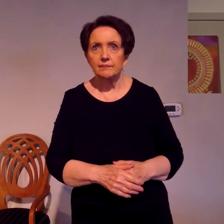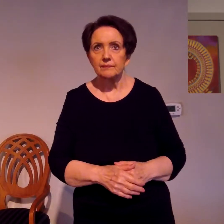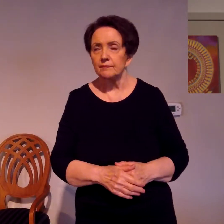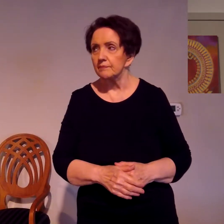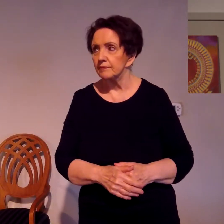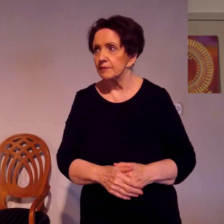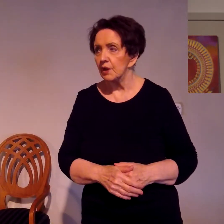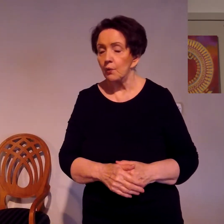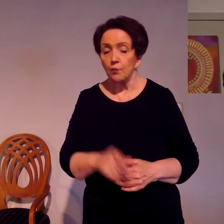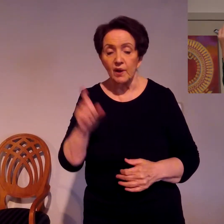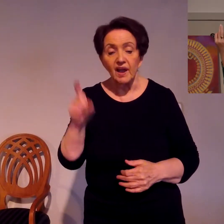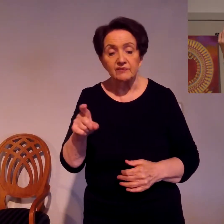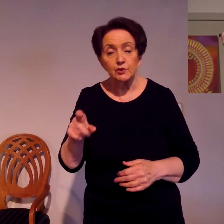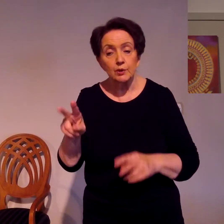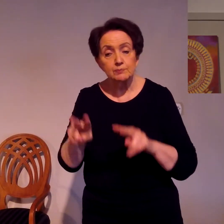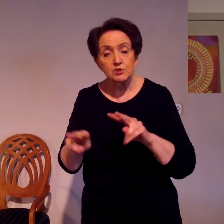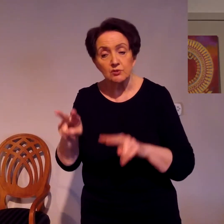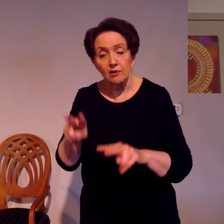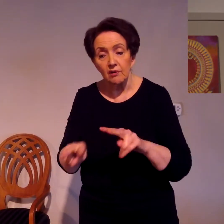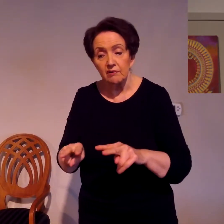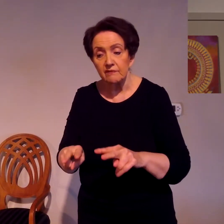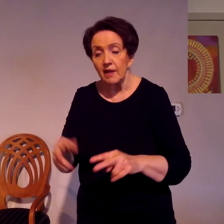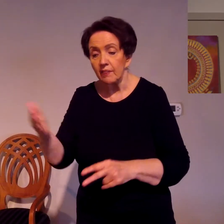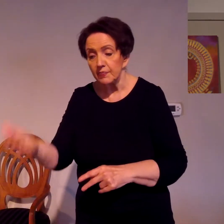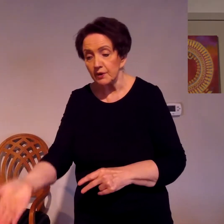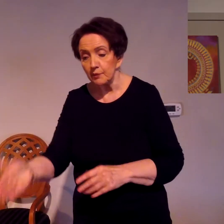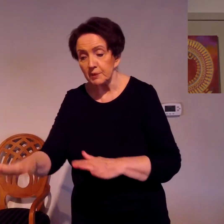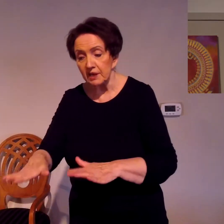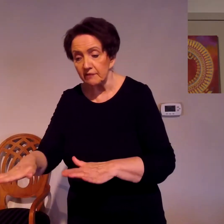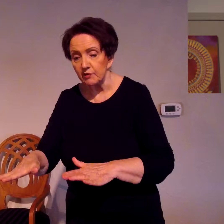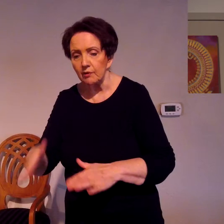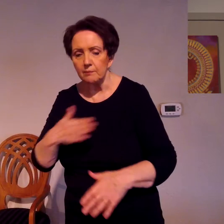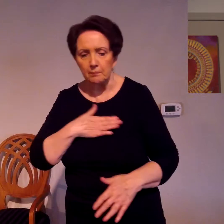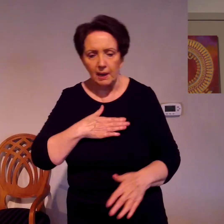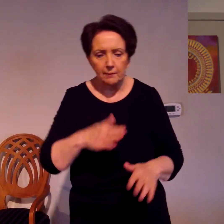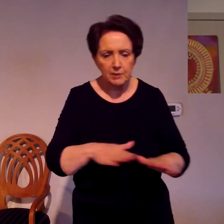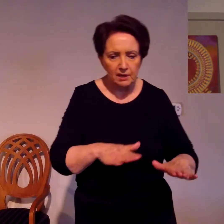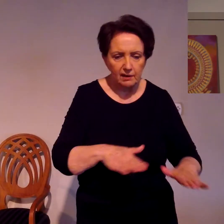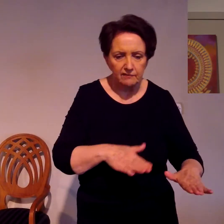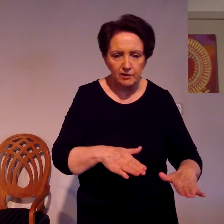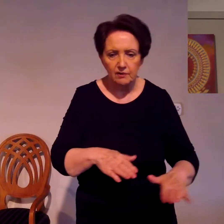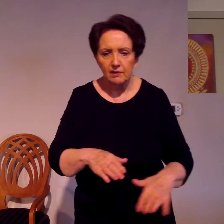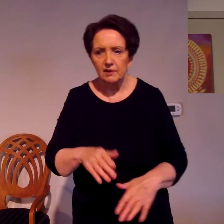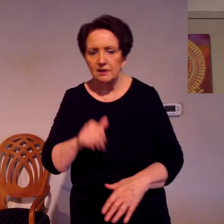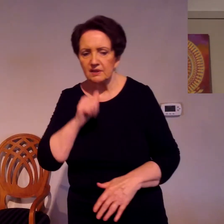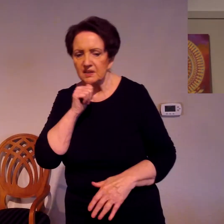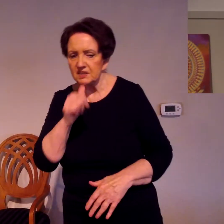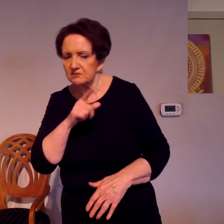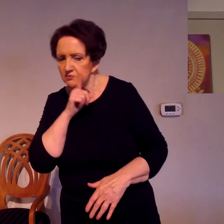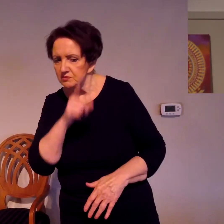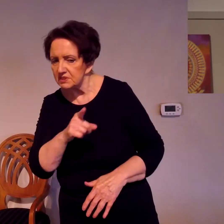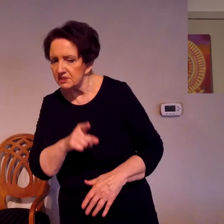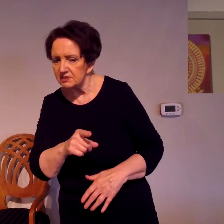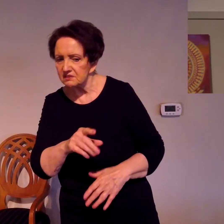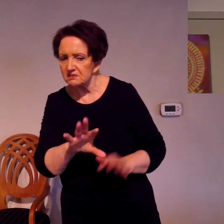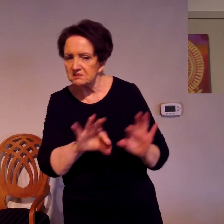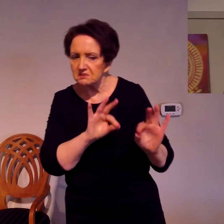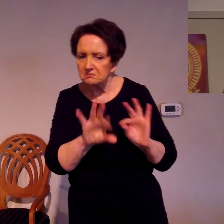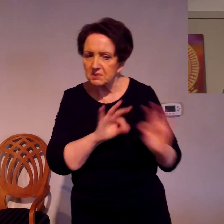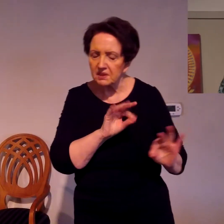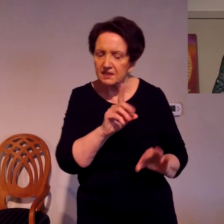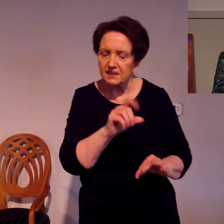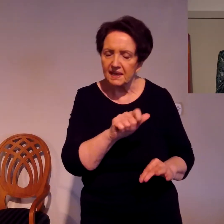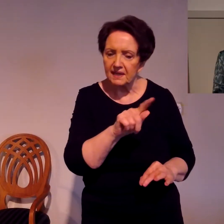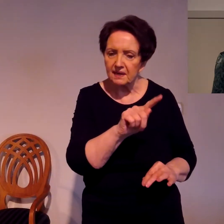behavior. It's our own behavior, and then we select data out of it, like, well, I didn't really, I was, we can select all kinds of